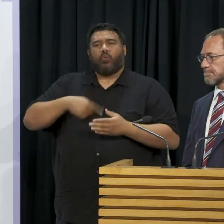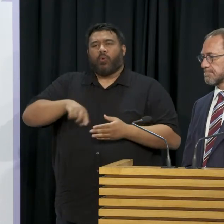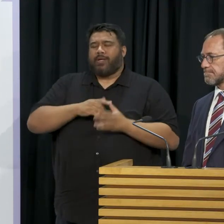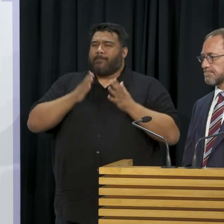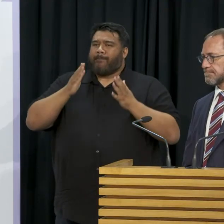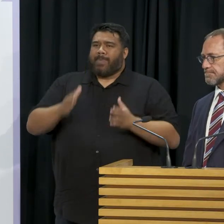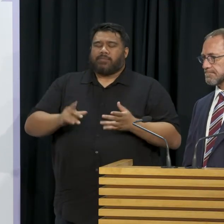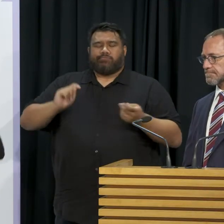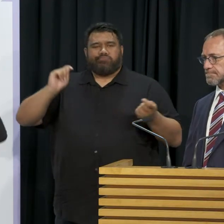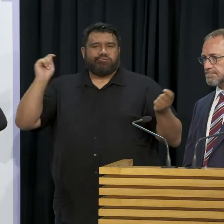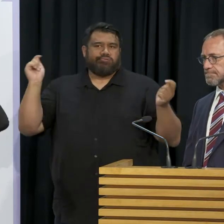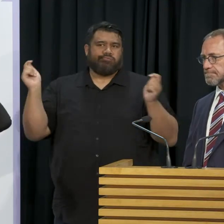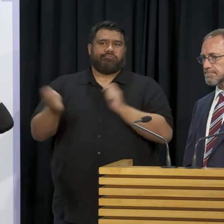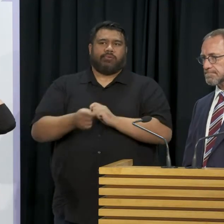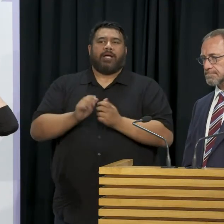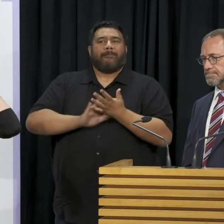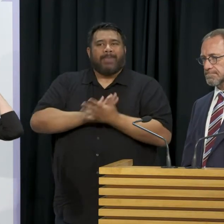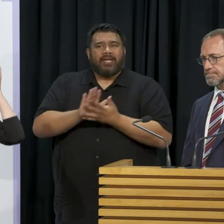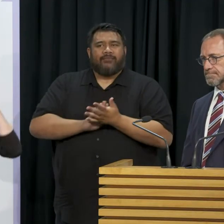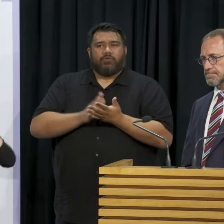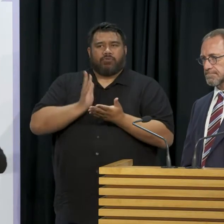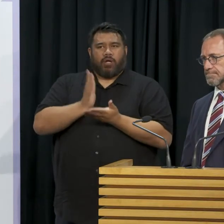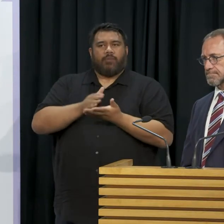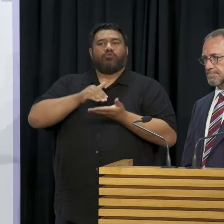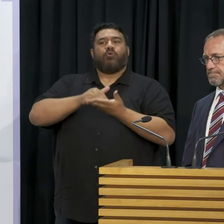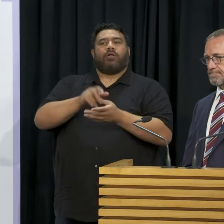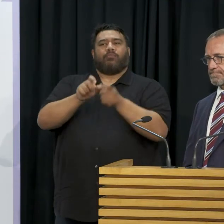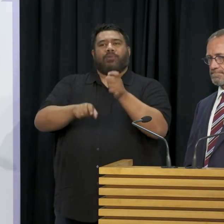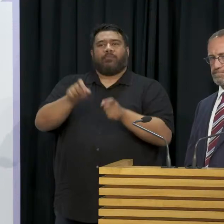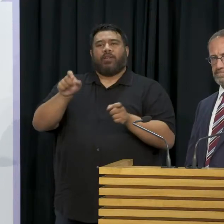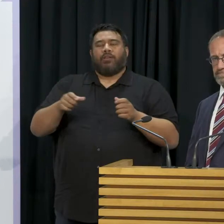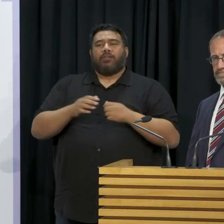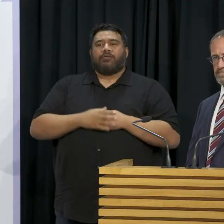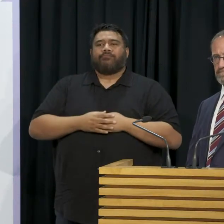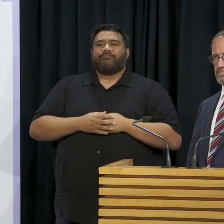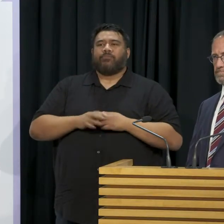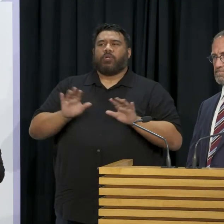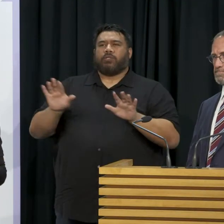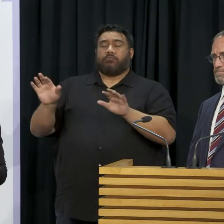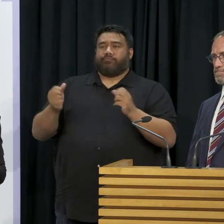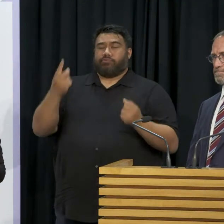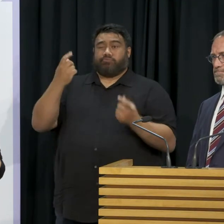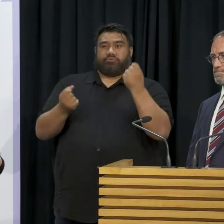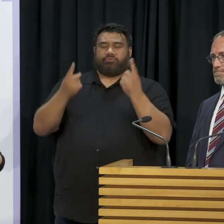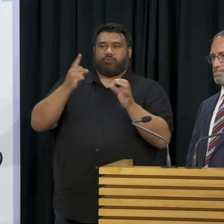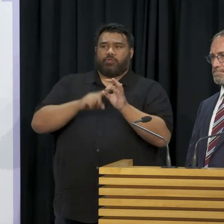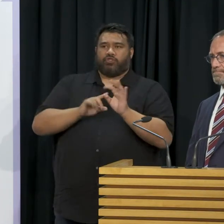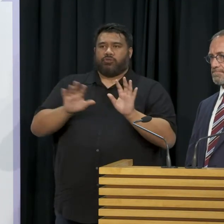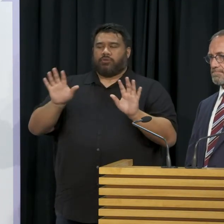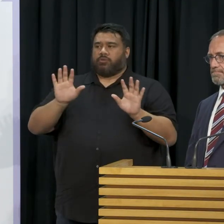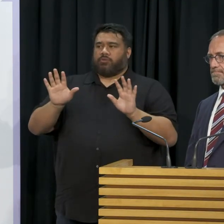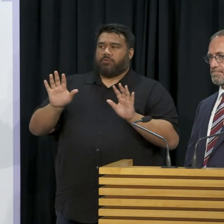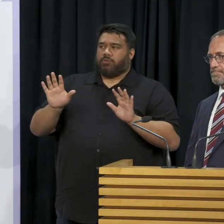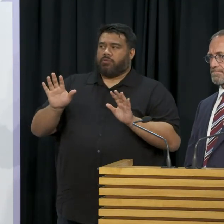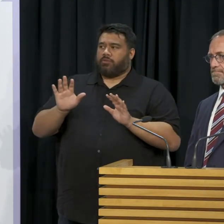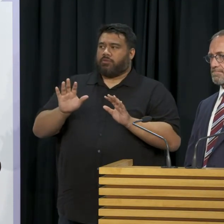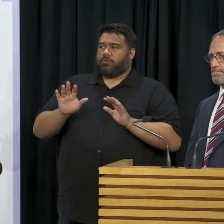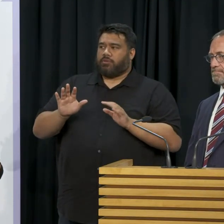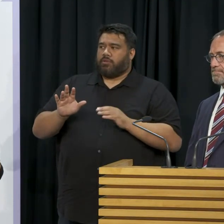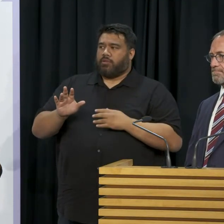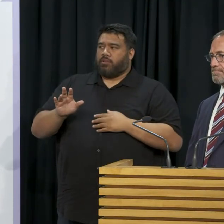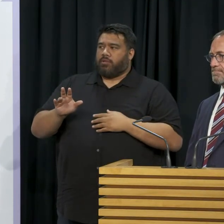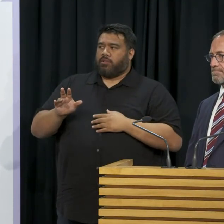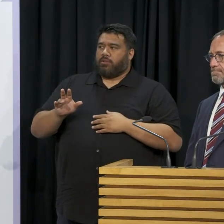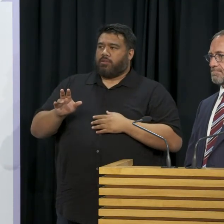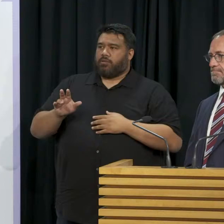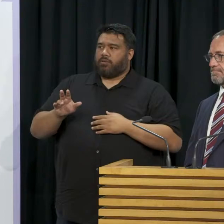that will be meaningful. Take the last couple. Still sustain moderation? Is the solution to that